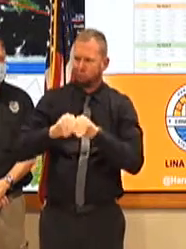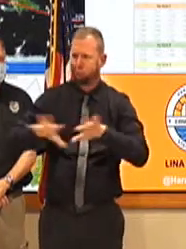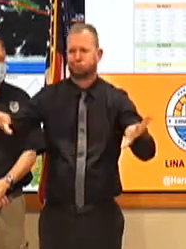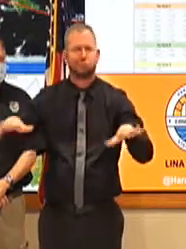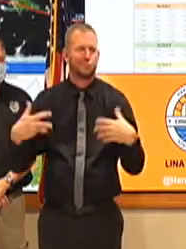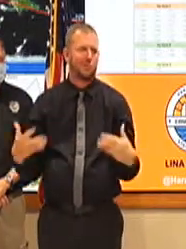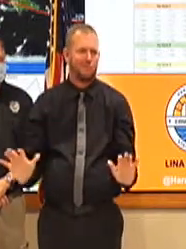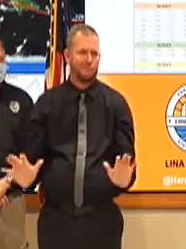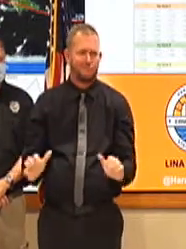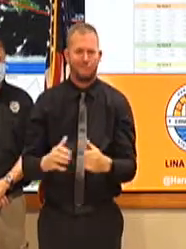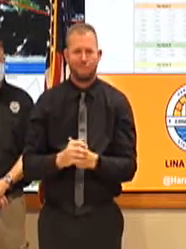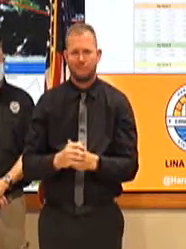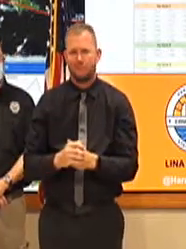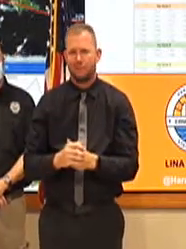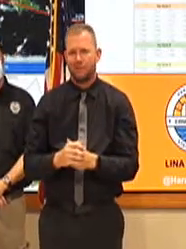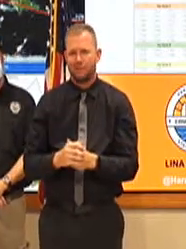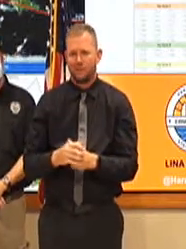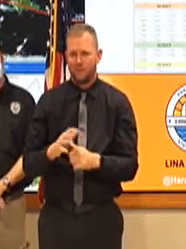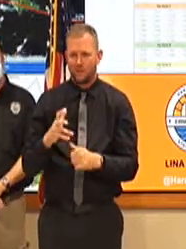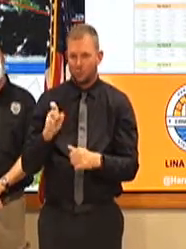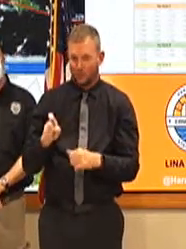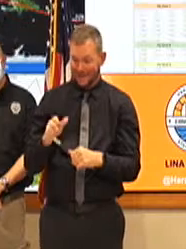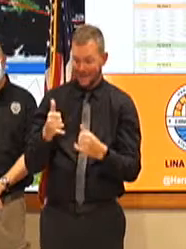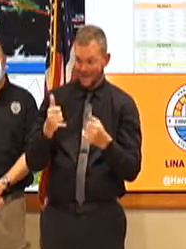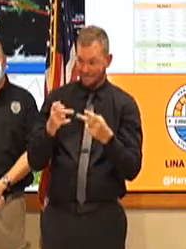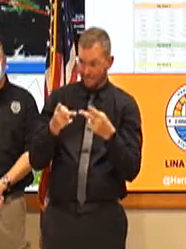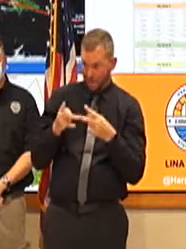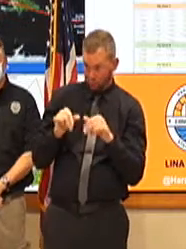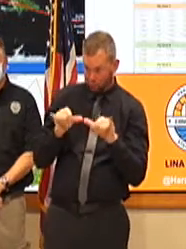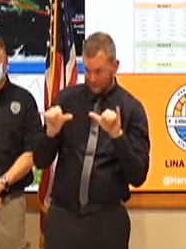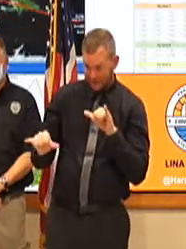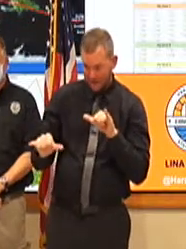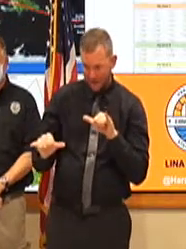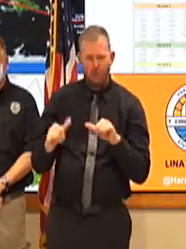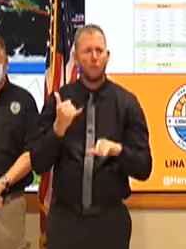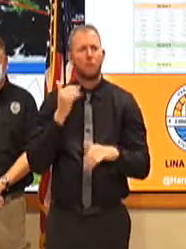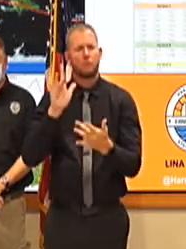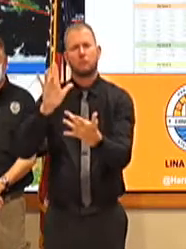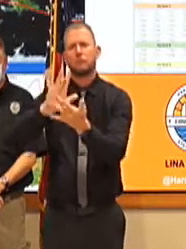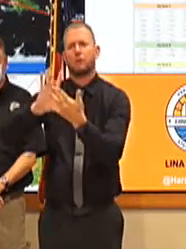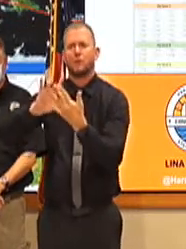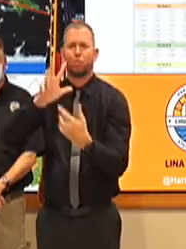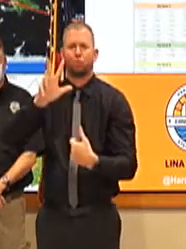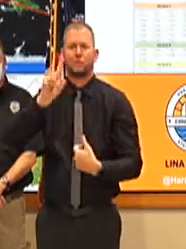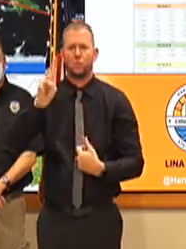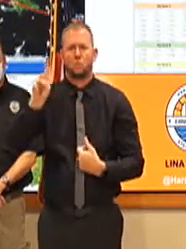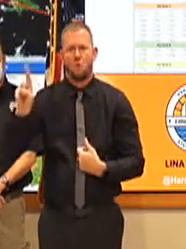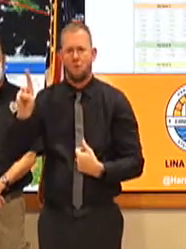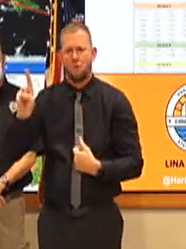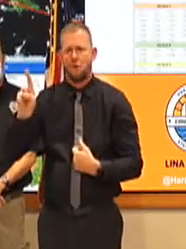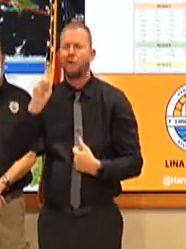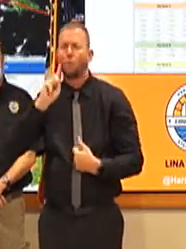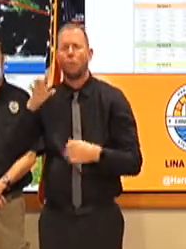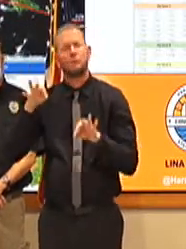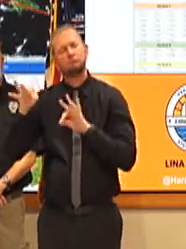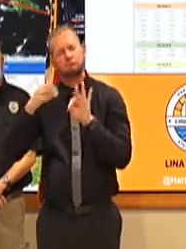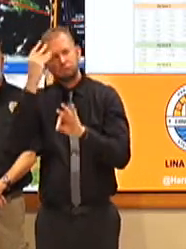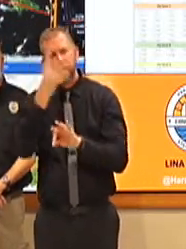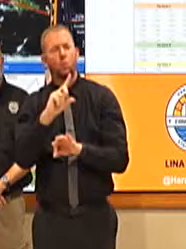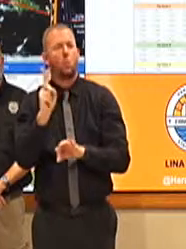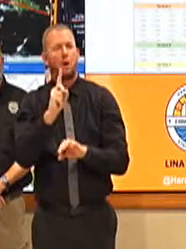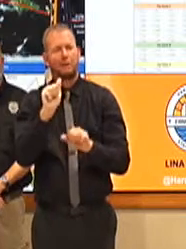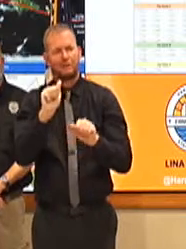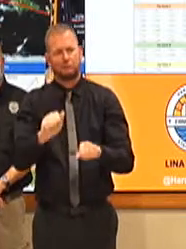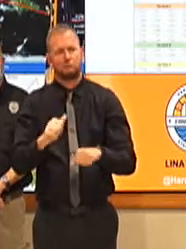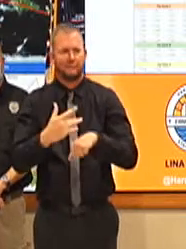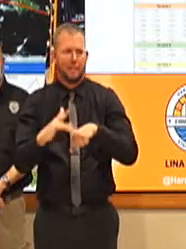contact, for example, 311. They'll be routed. People will, in some cases, people will go to the George R. Brown. And then in some